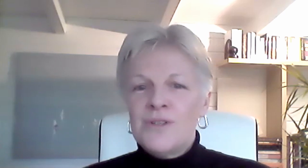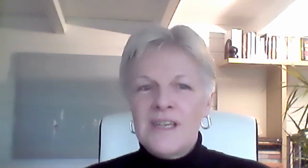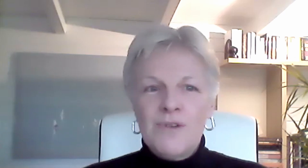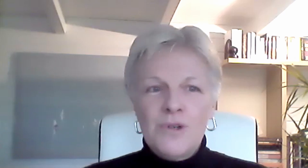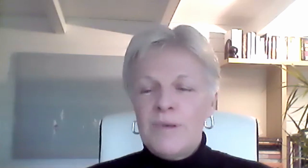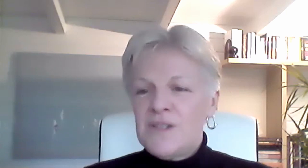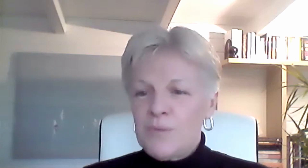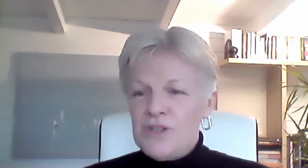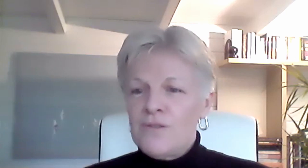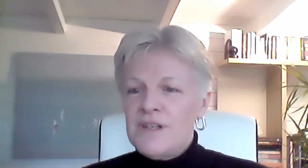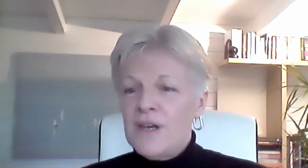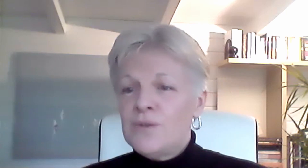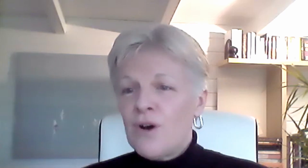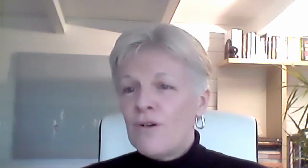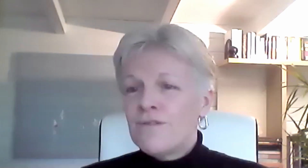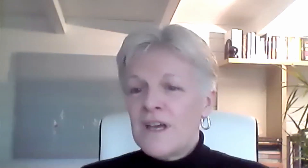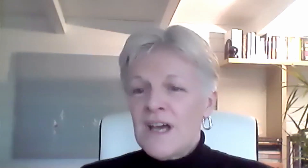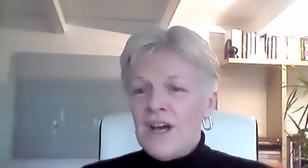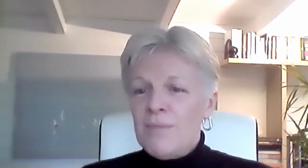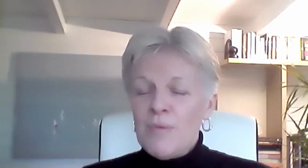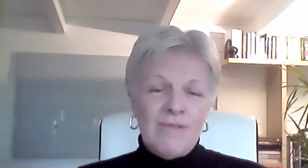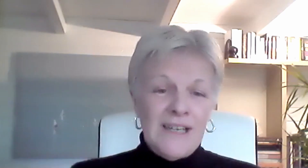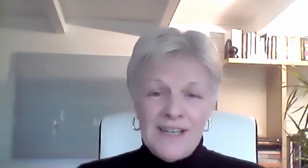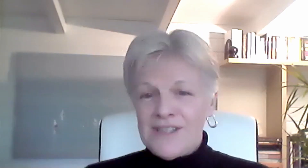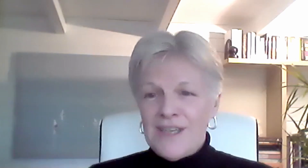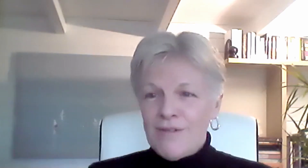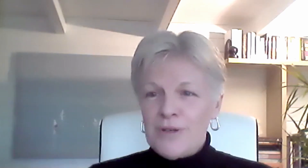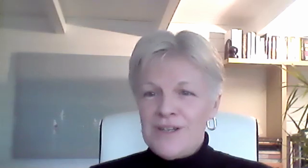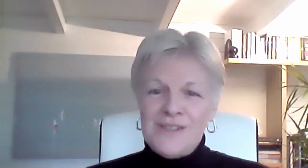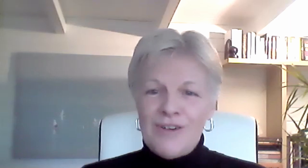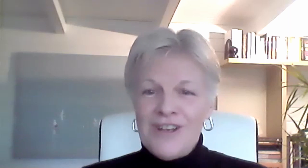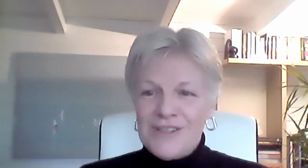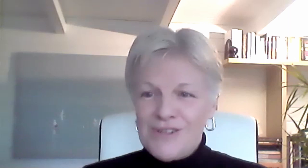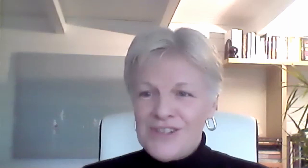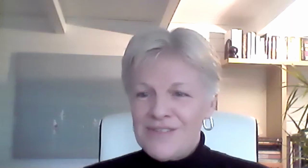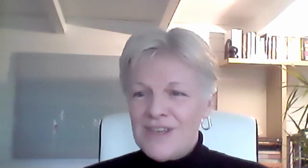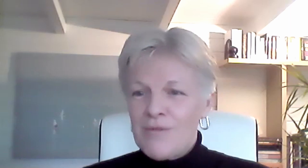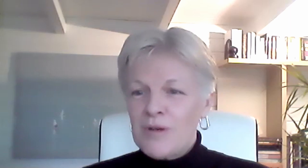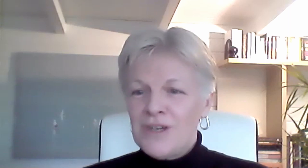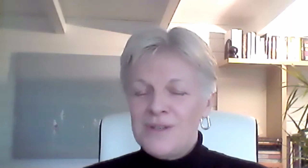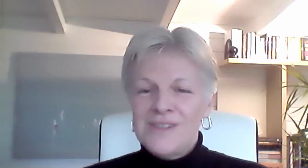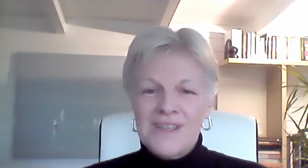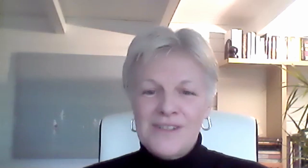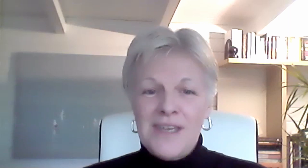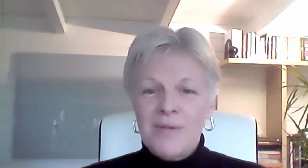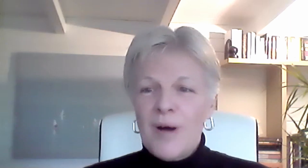recording, if you could please switch your videos off. We really like to see everybody because it's very nice for us to kind of see everybody who is taking